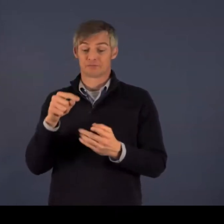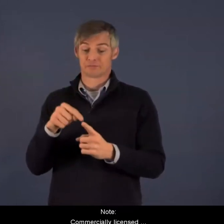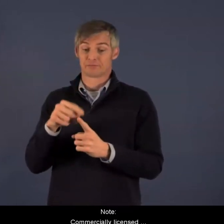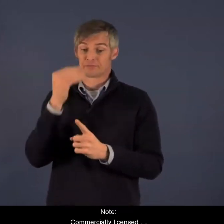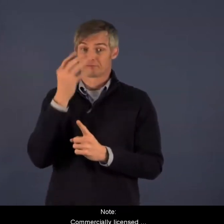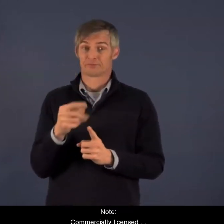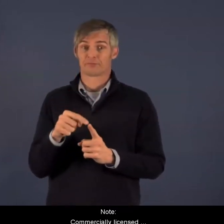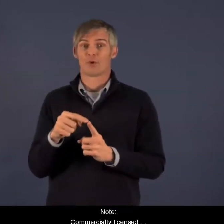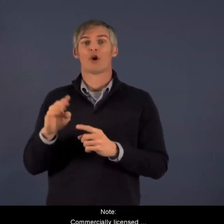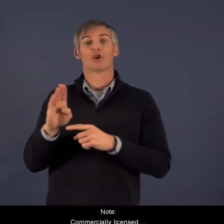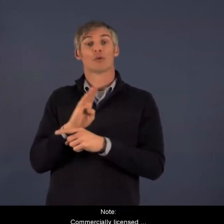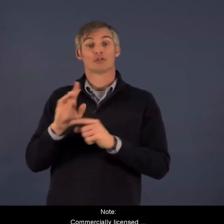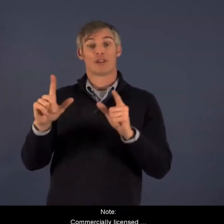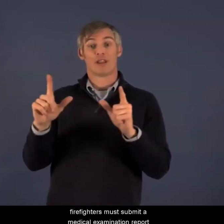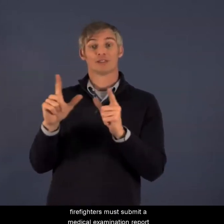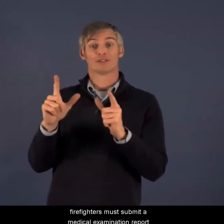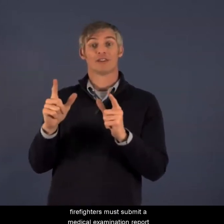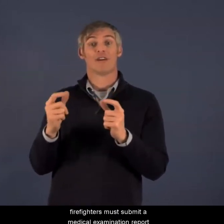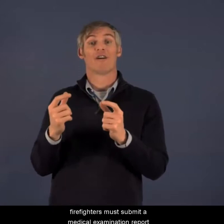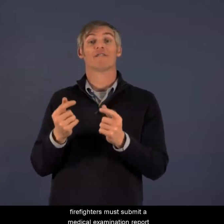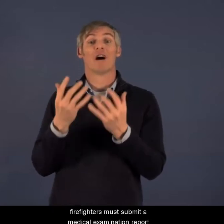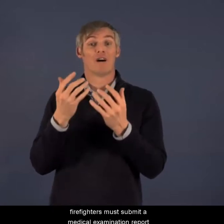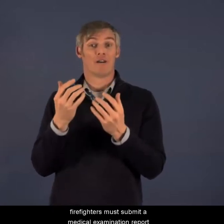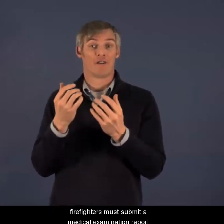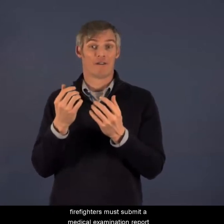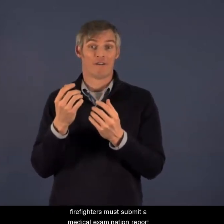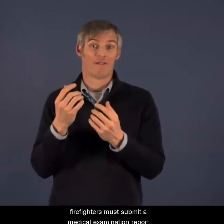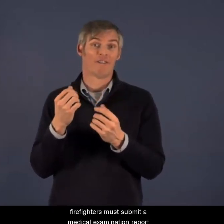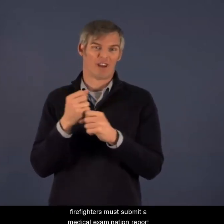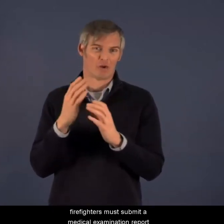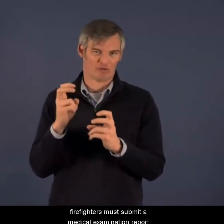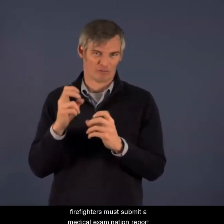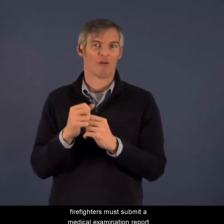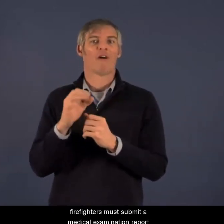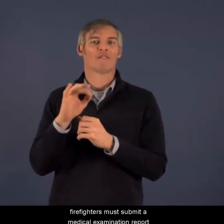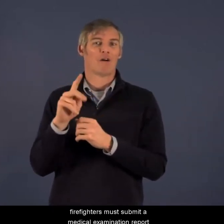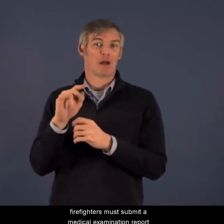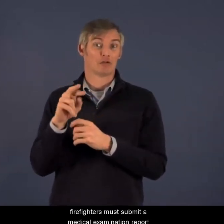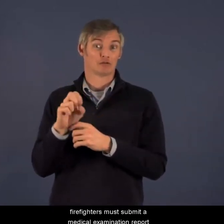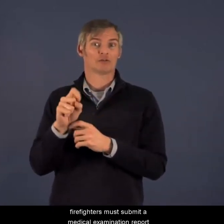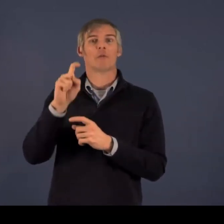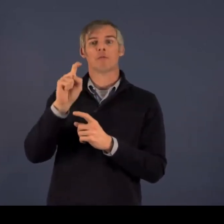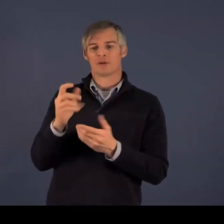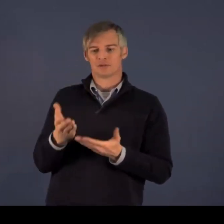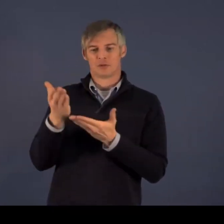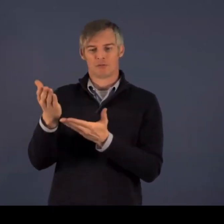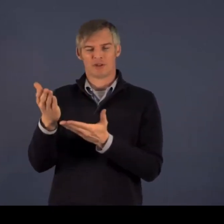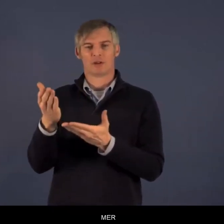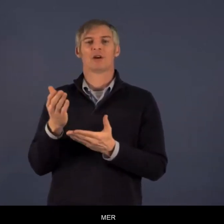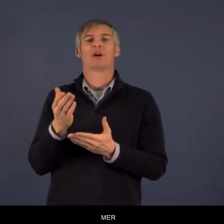Note, commercially licensed firefighters must submit a medical examination report, the